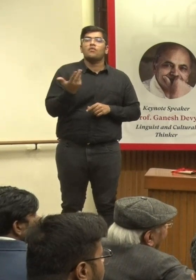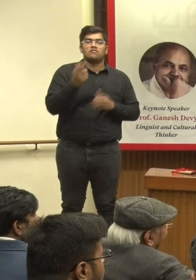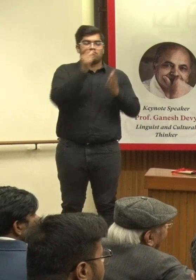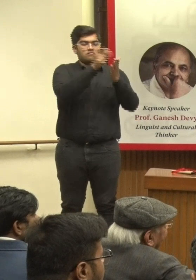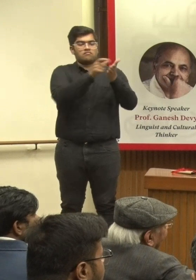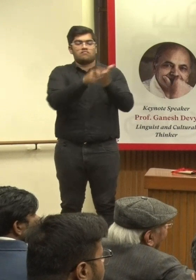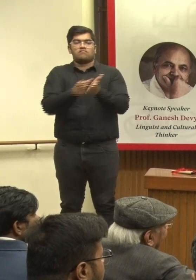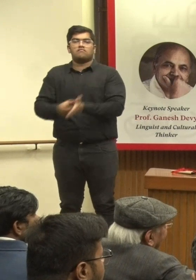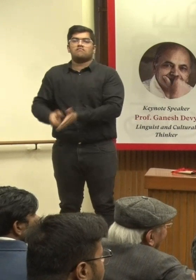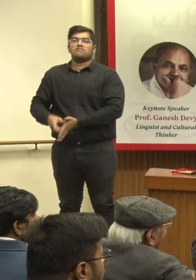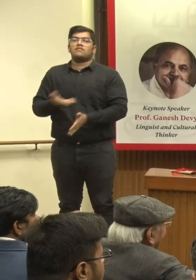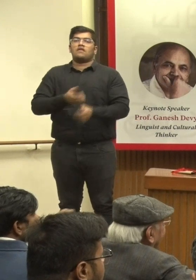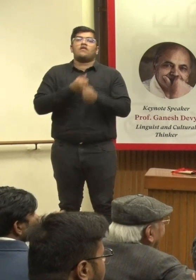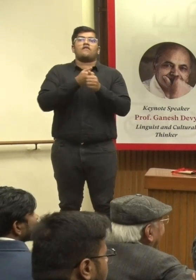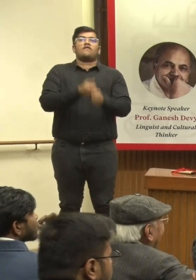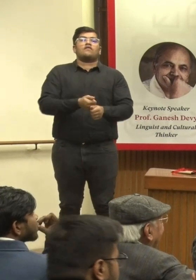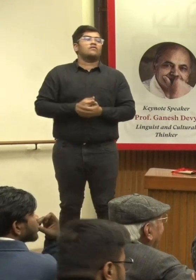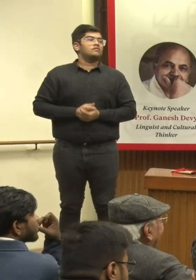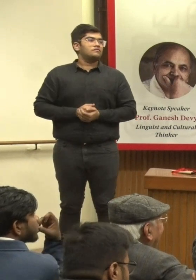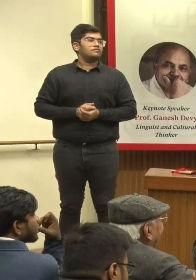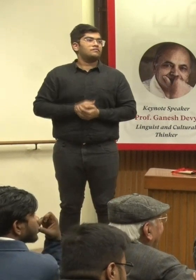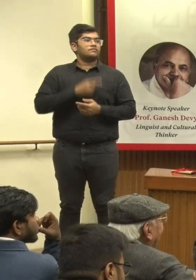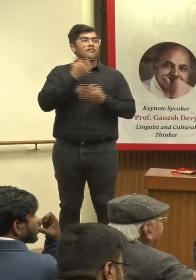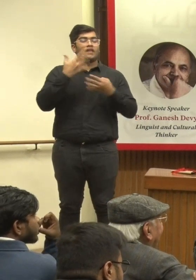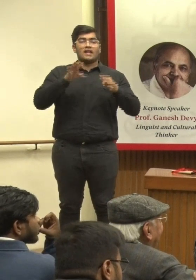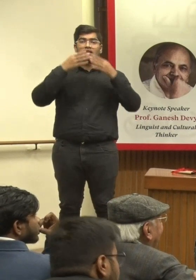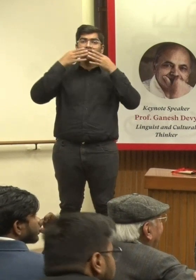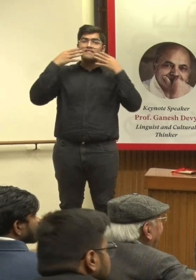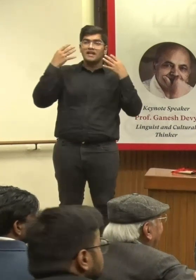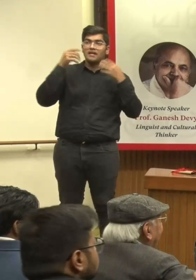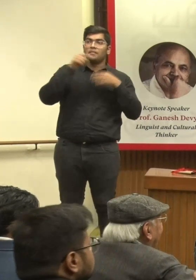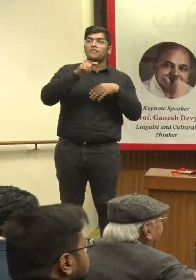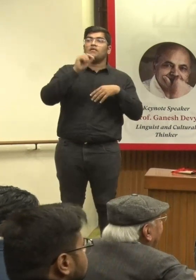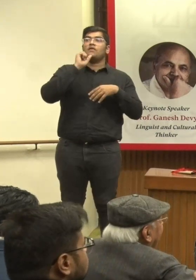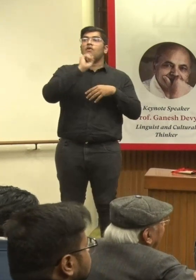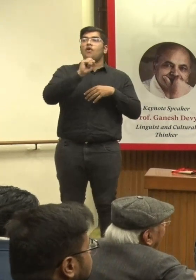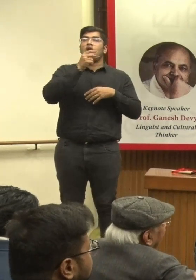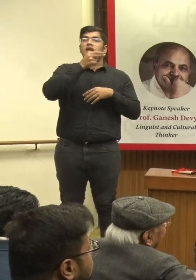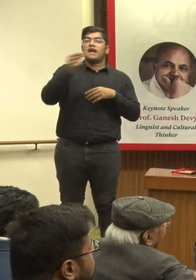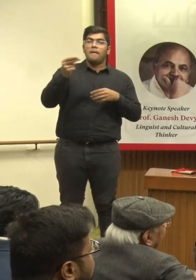notice, go anywhere in India, name of a tribe is always the name of their language.